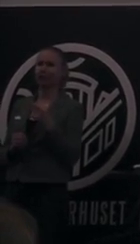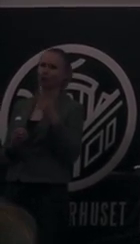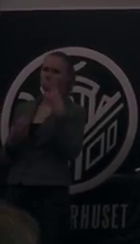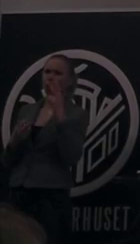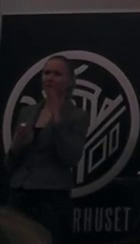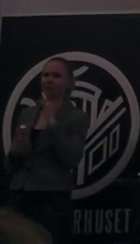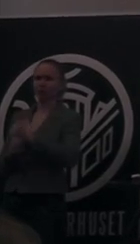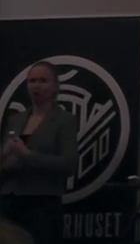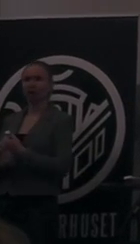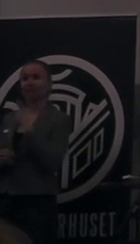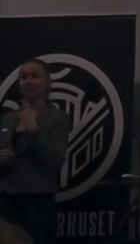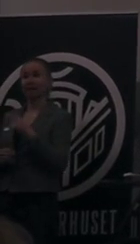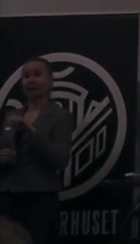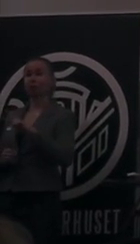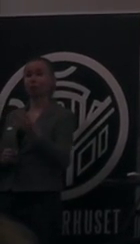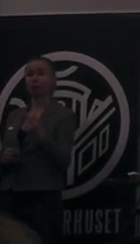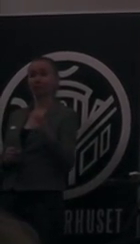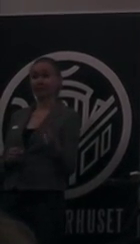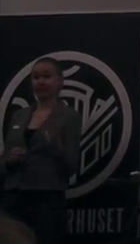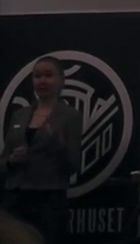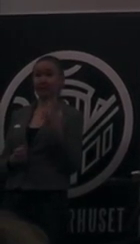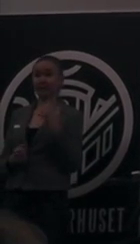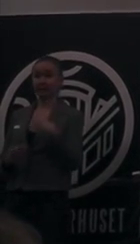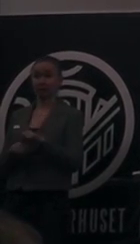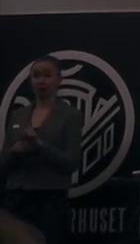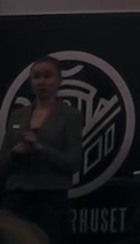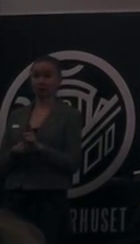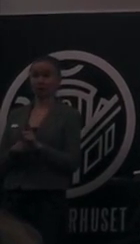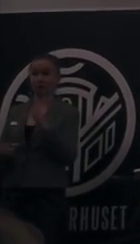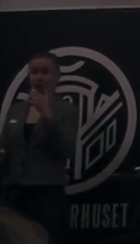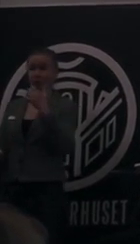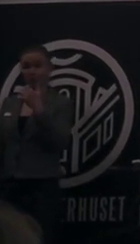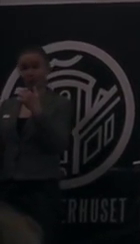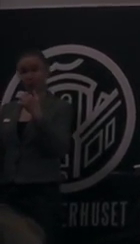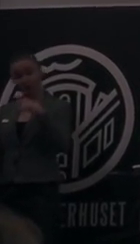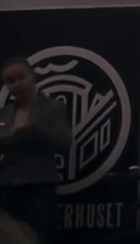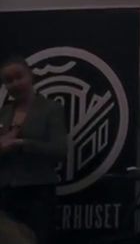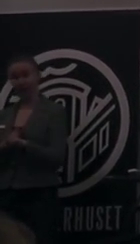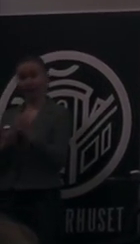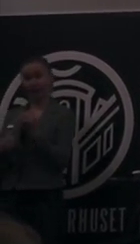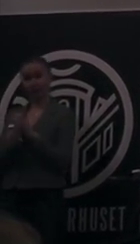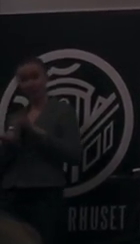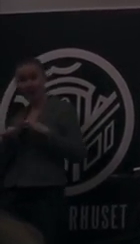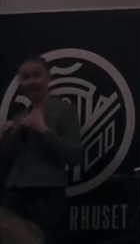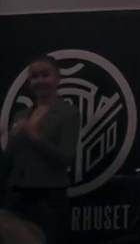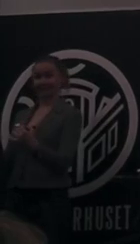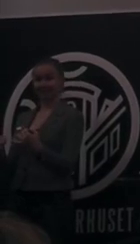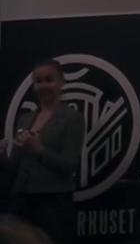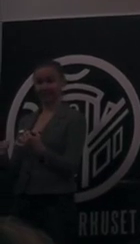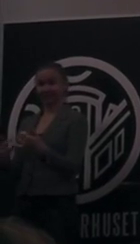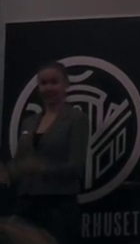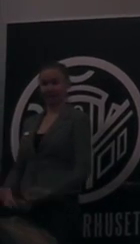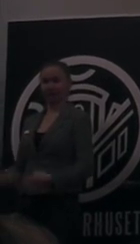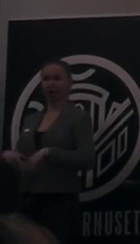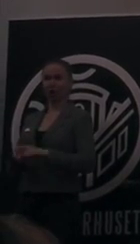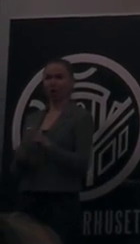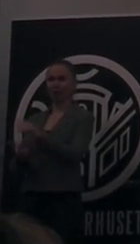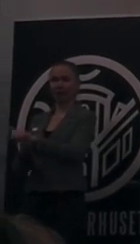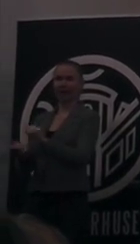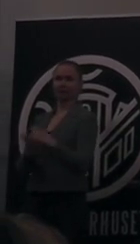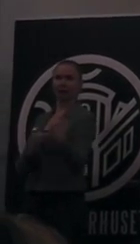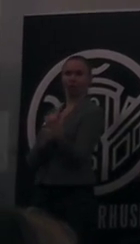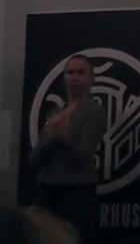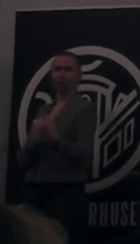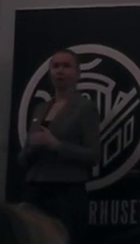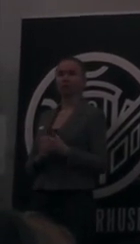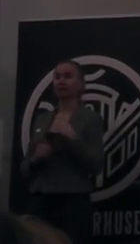So he was doubly on TV because he was also doing this, and the press covered that as well. So I went on to